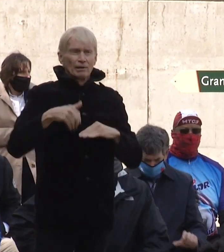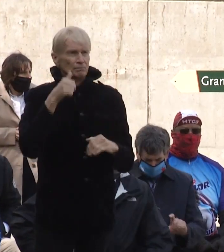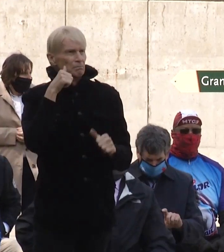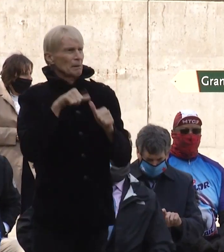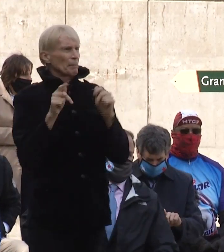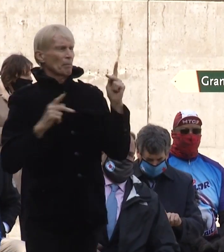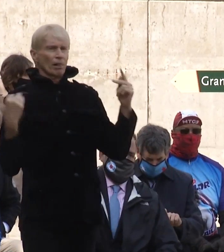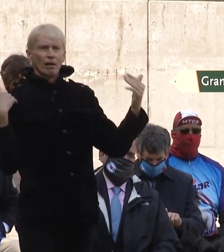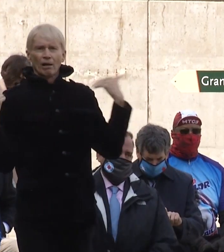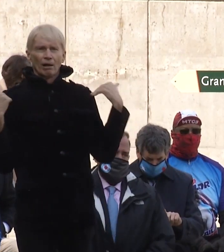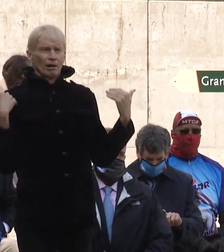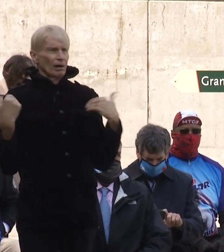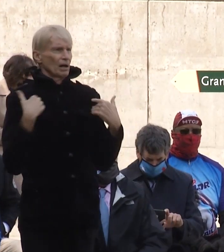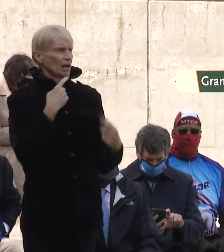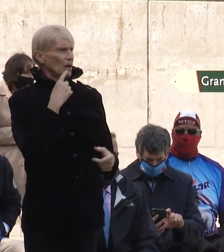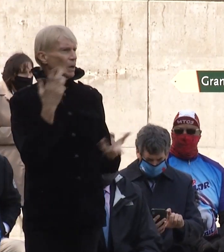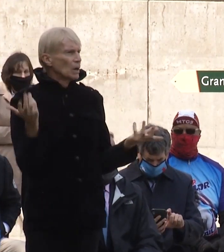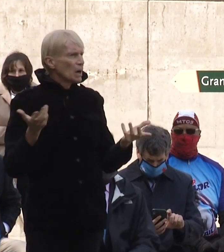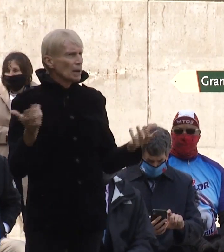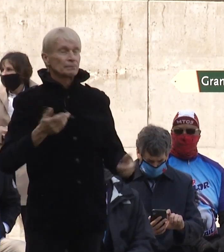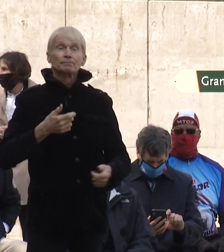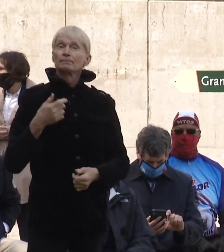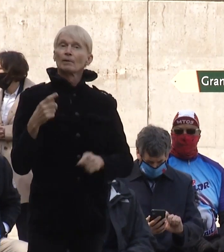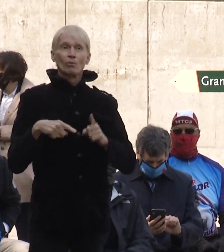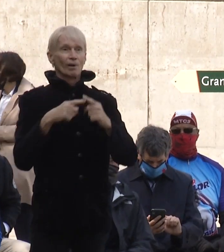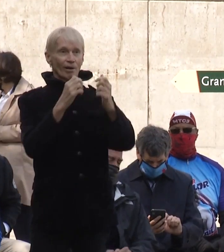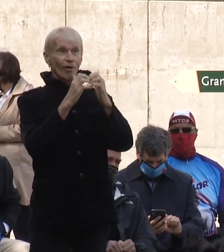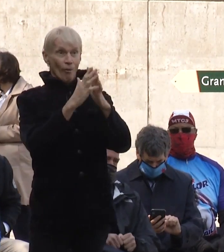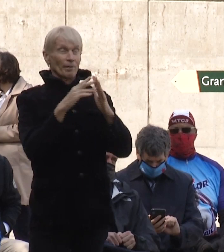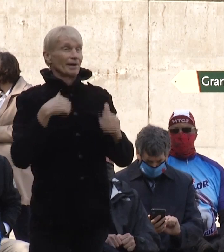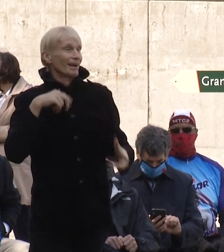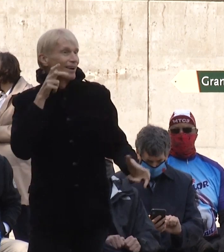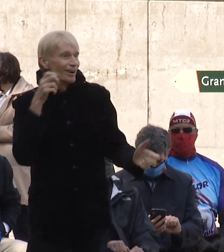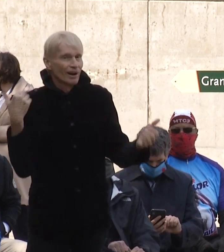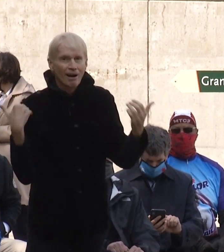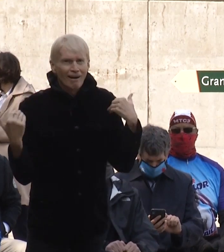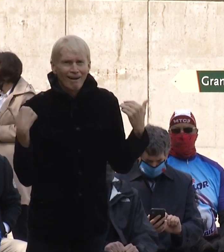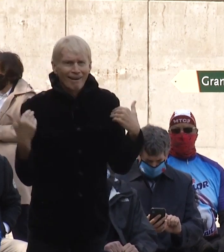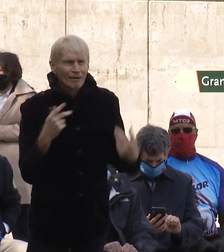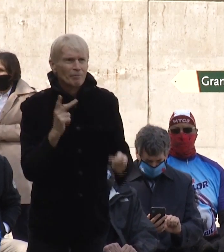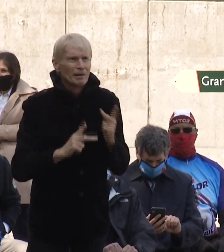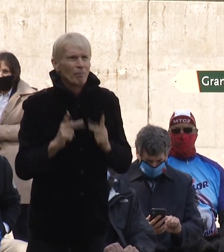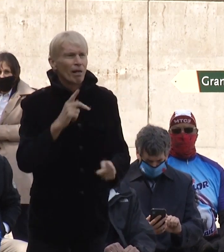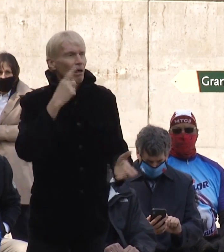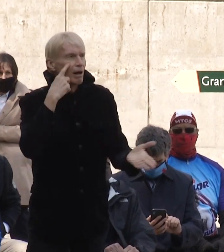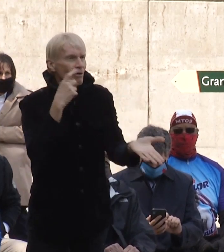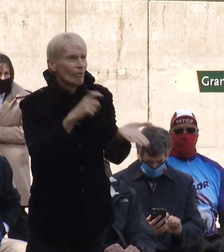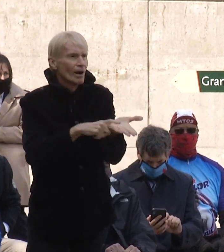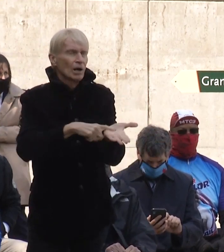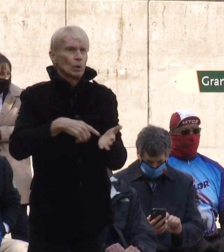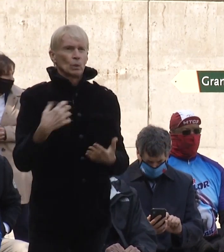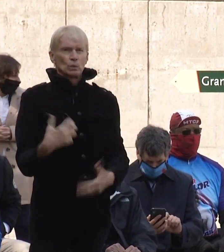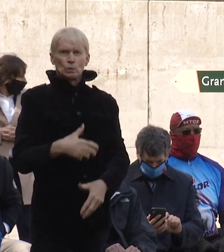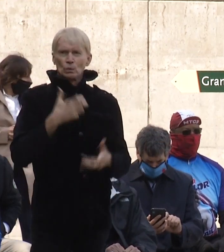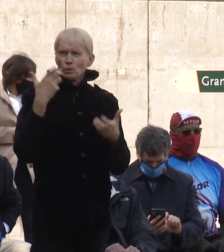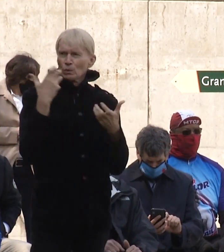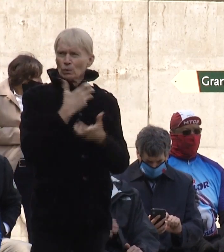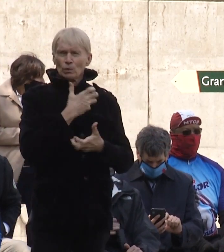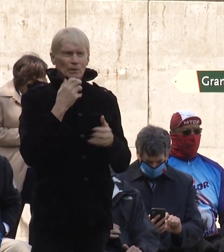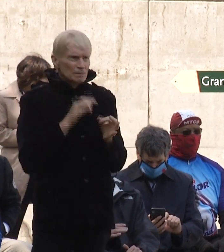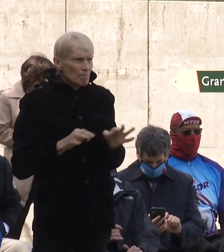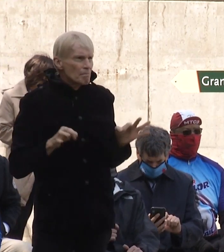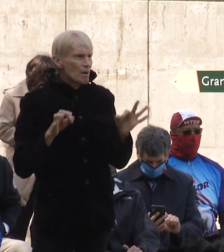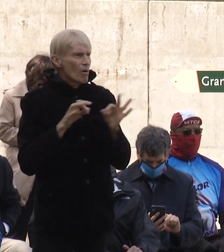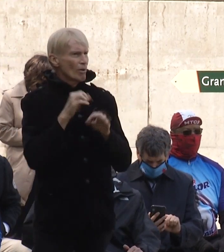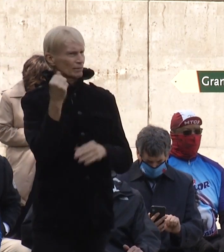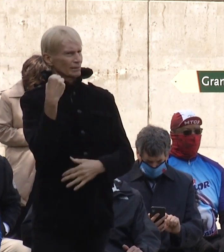over. And when we reopened it, what I also heard from people is they hadn't recognized how important the lakefront